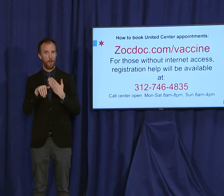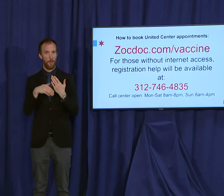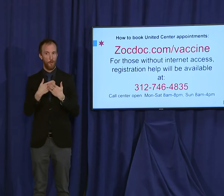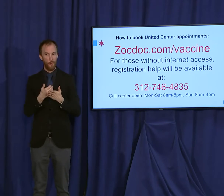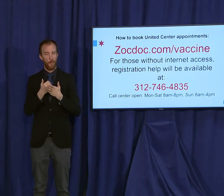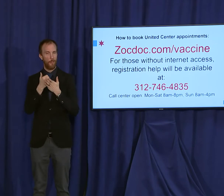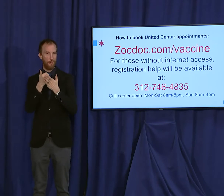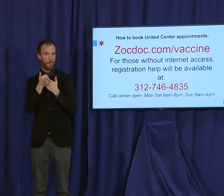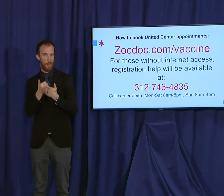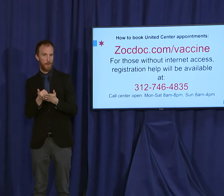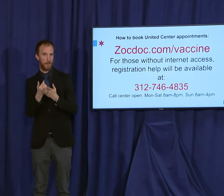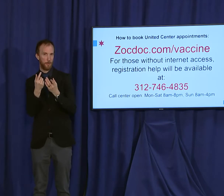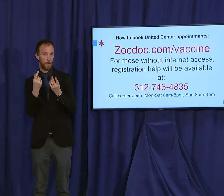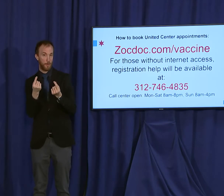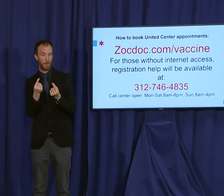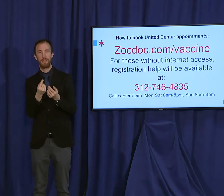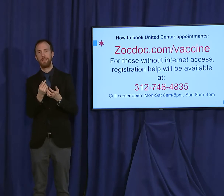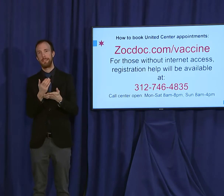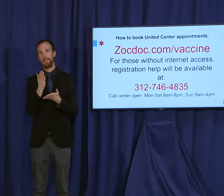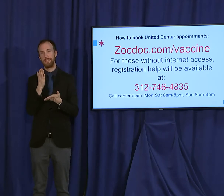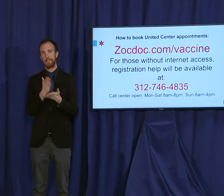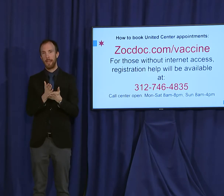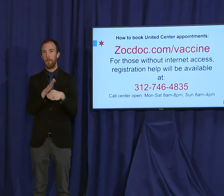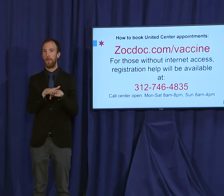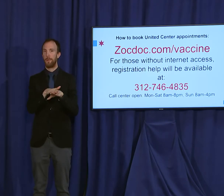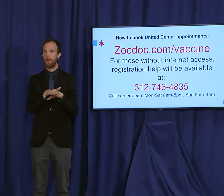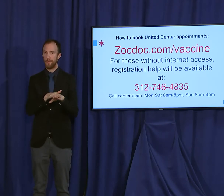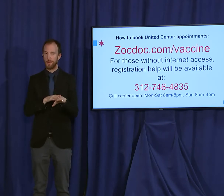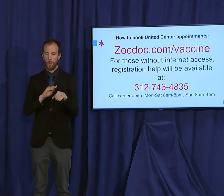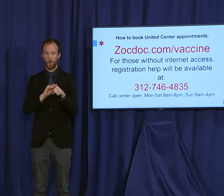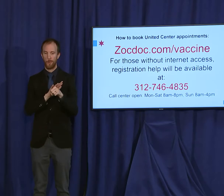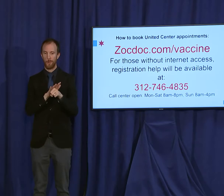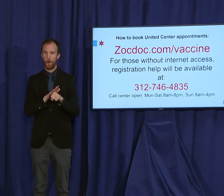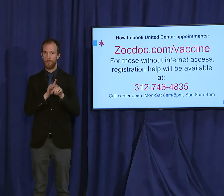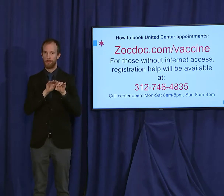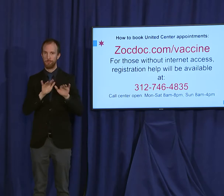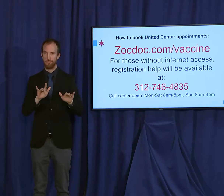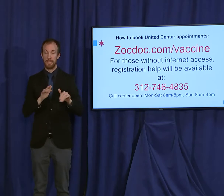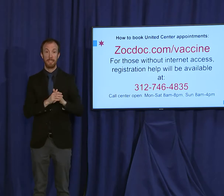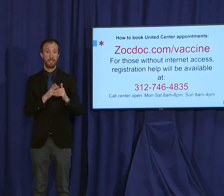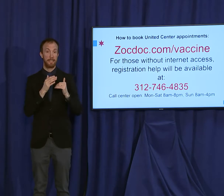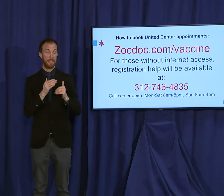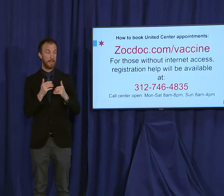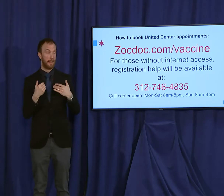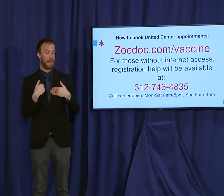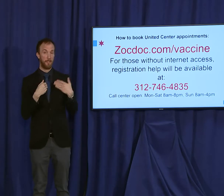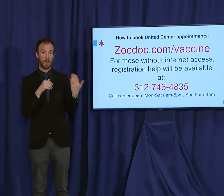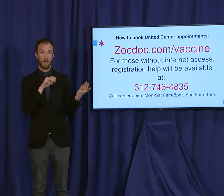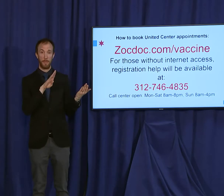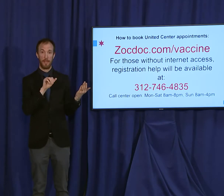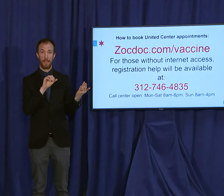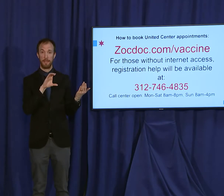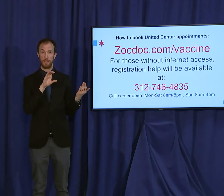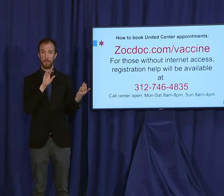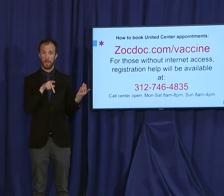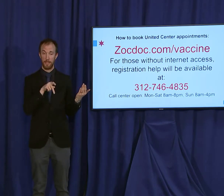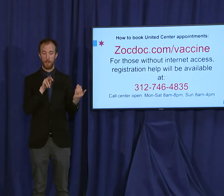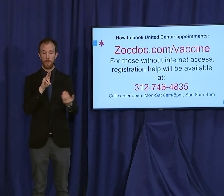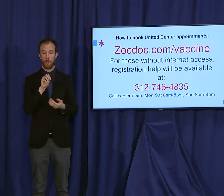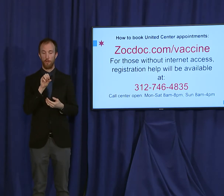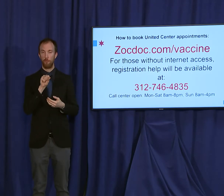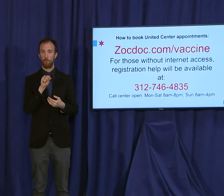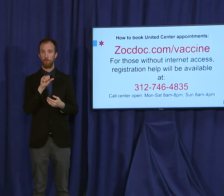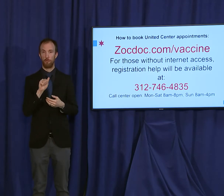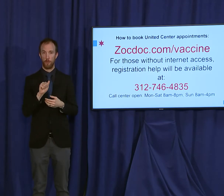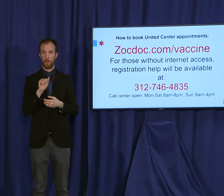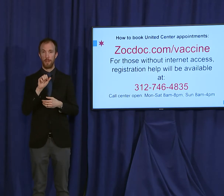slow and stop the spread of COVID-19. Today, I am joined by BACP Commissioner Rosa Escareno